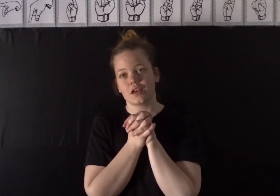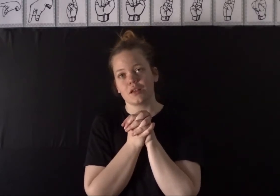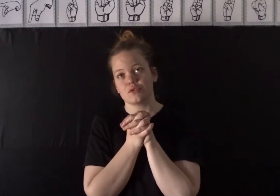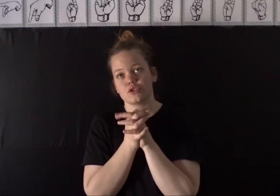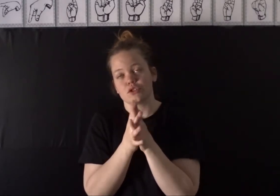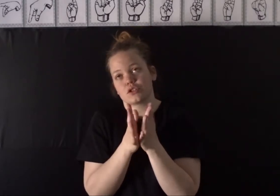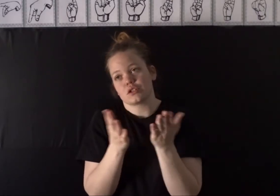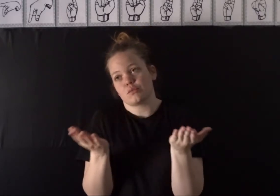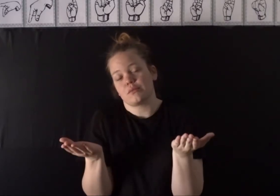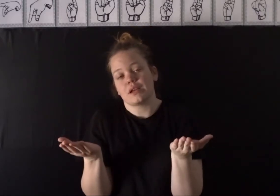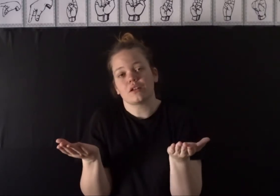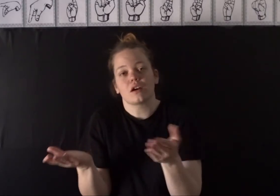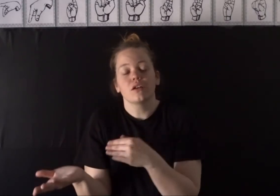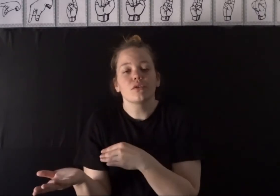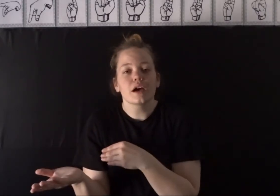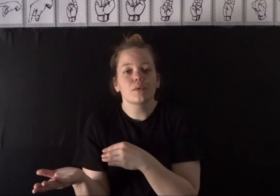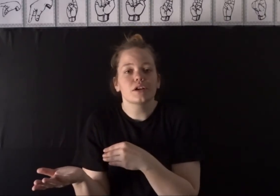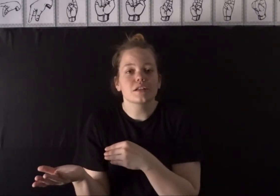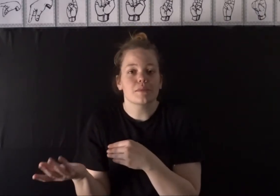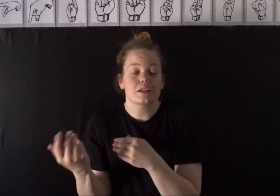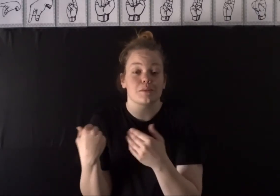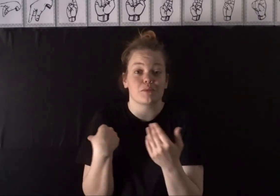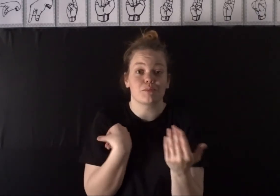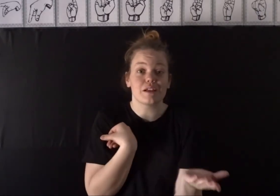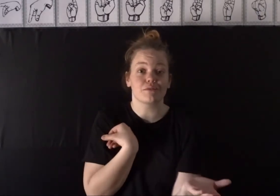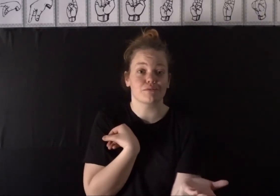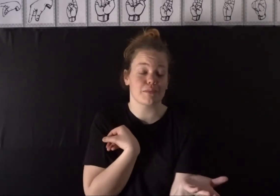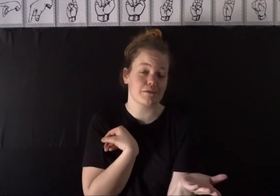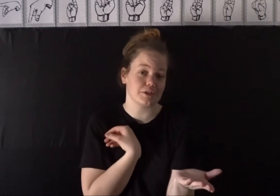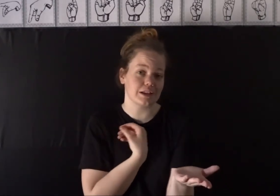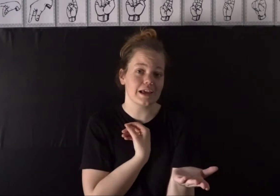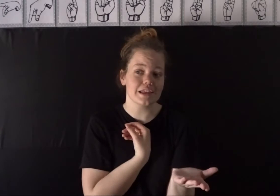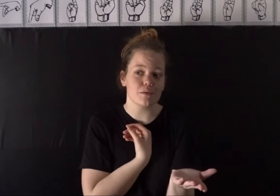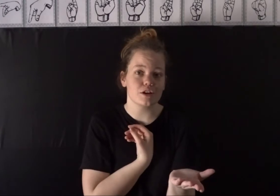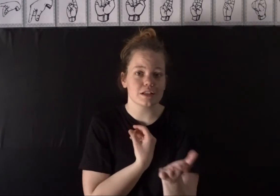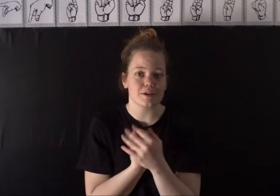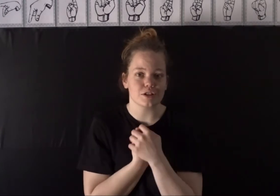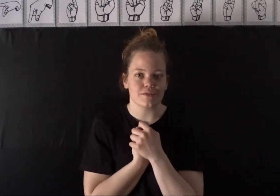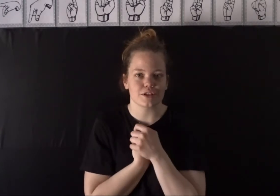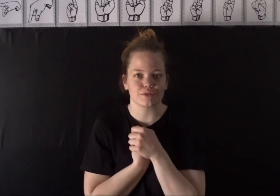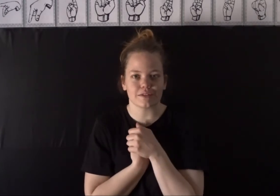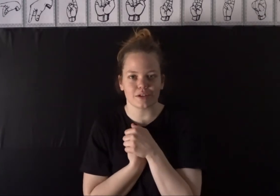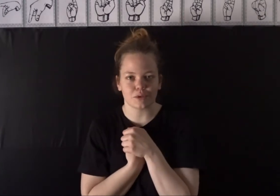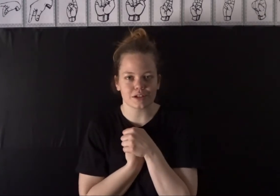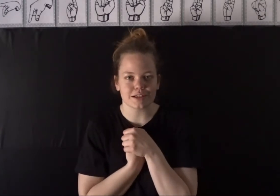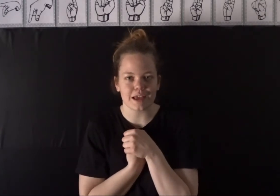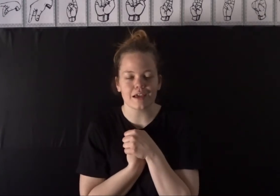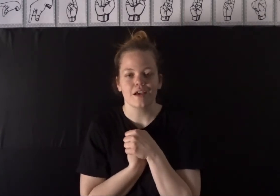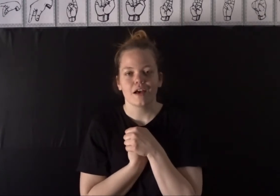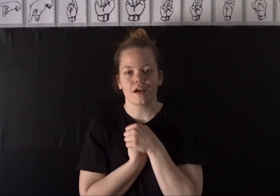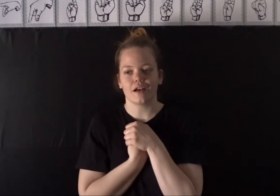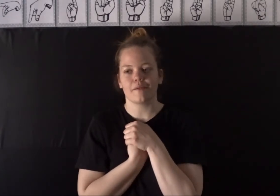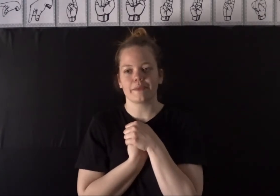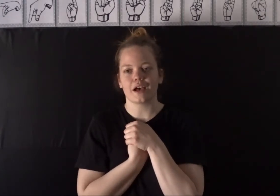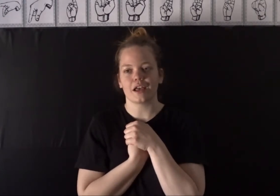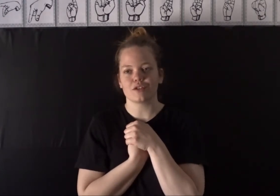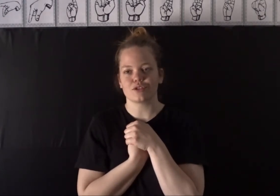Sometimes someone may not know that word, sometimes people might really like that word, especially if it's a really fun word to say. I used to